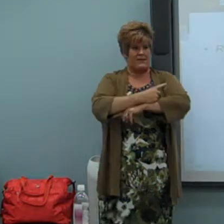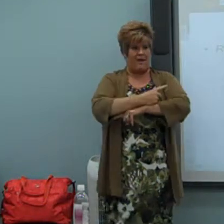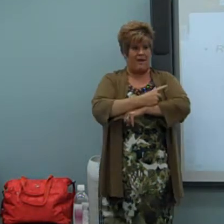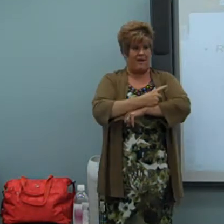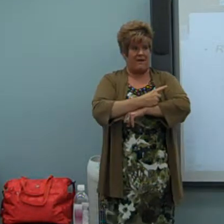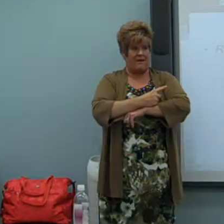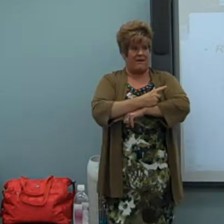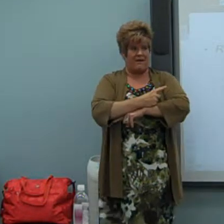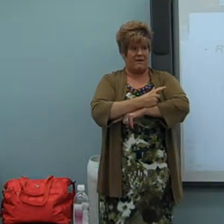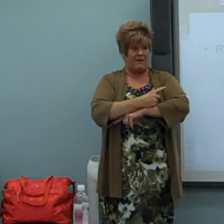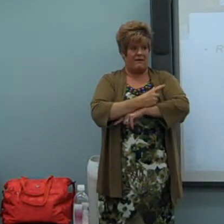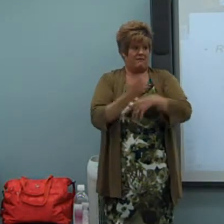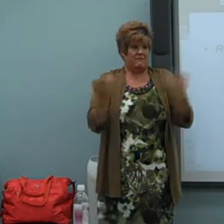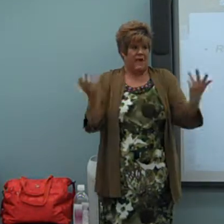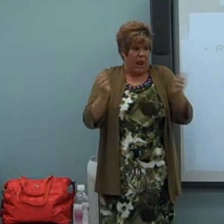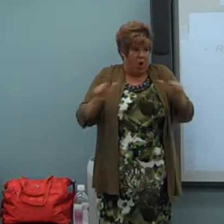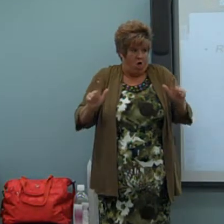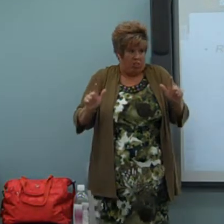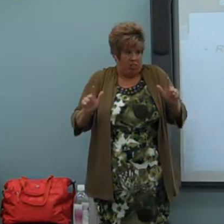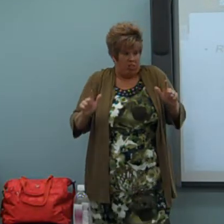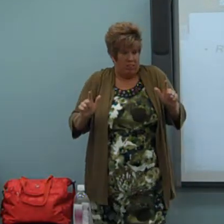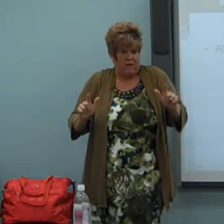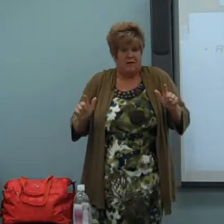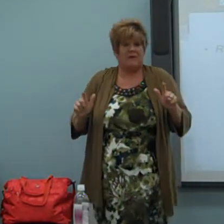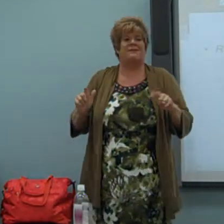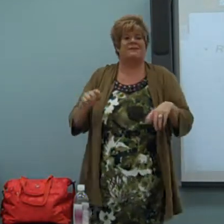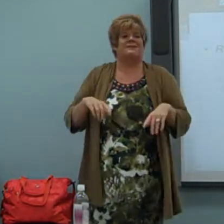we're not going to get paid for that day. At all.